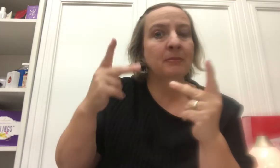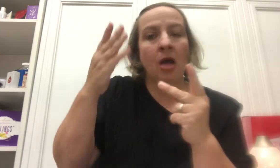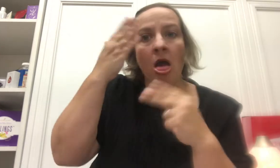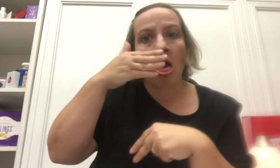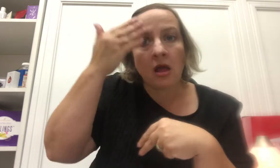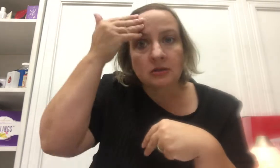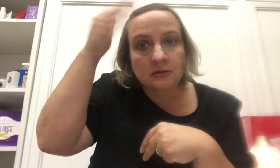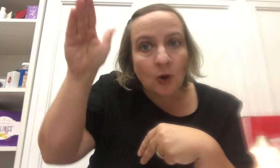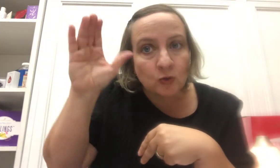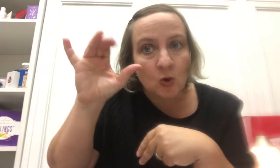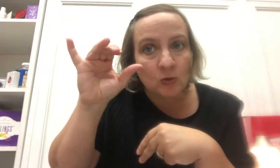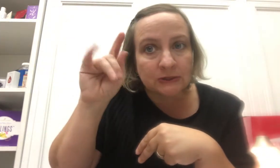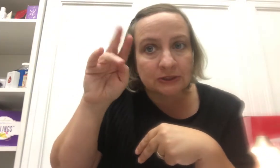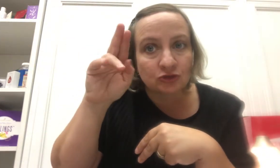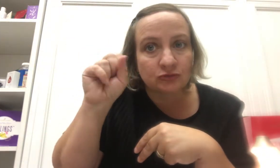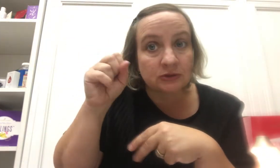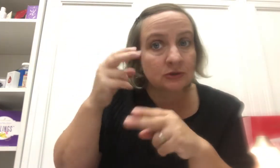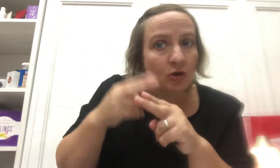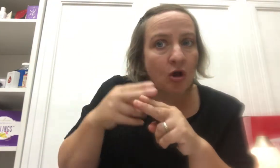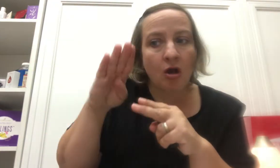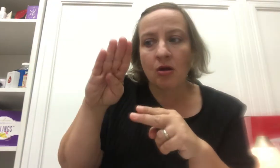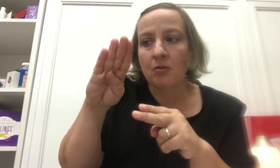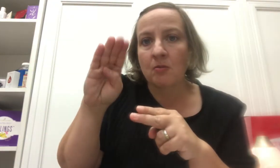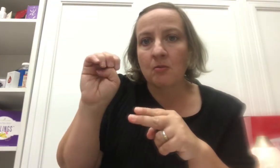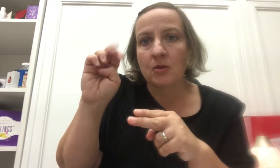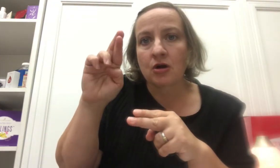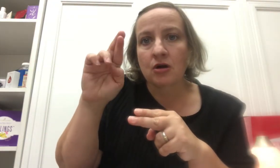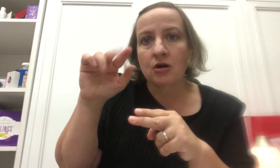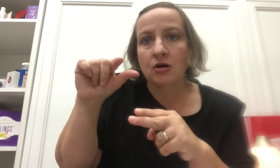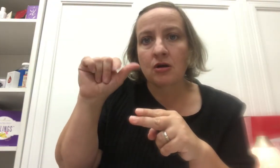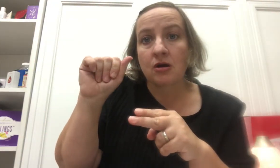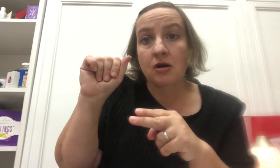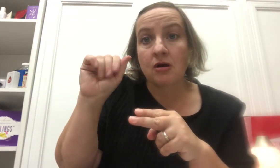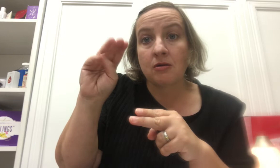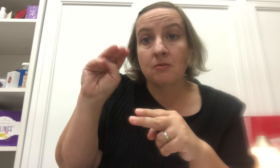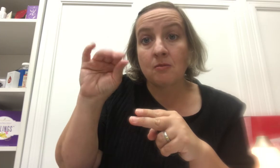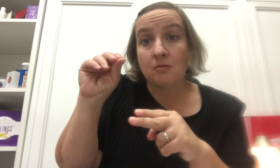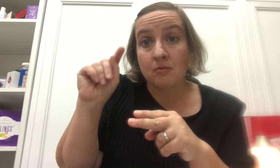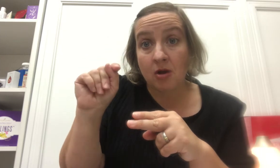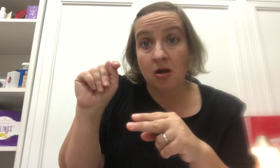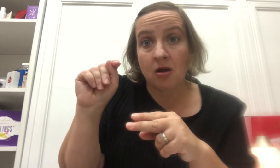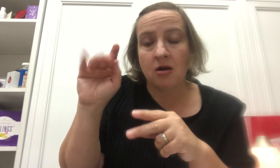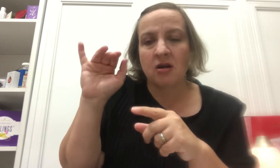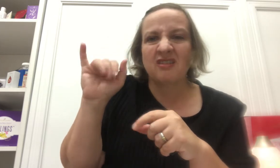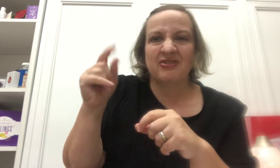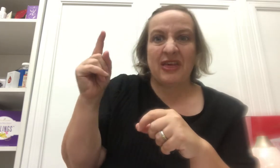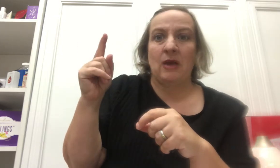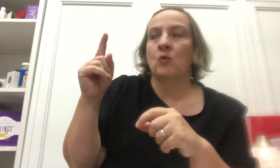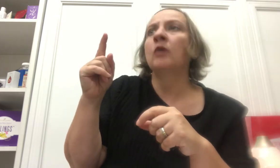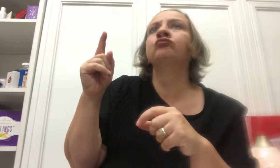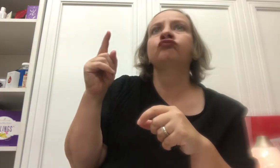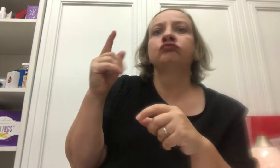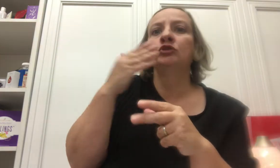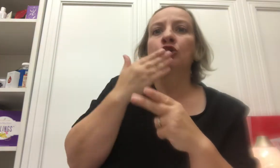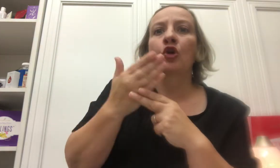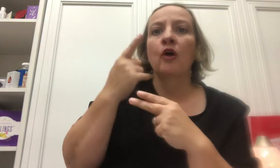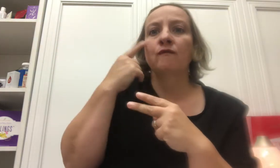now another one that people don't realize is a citrus is called bergamot. Now bergamot is a